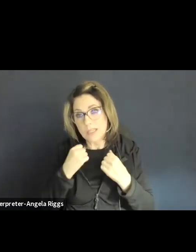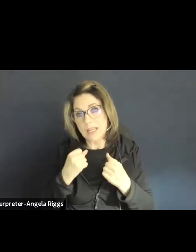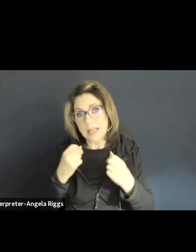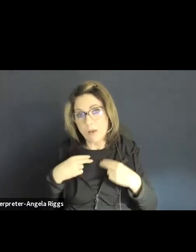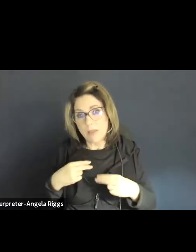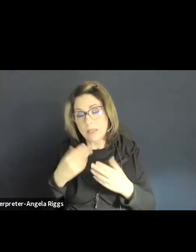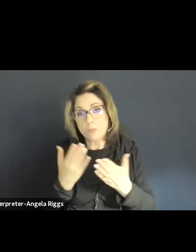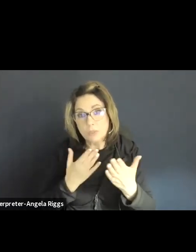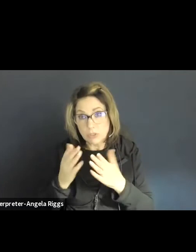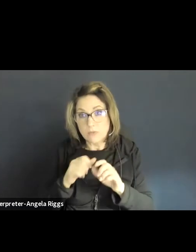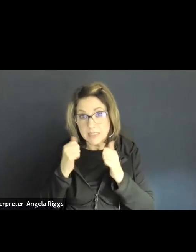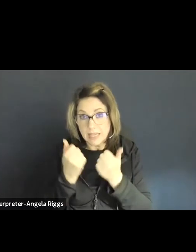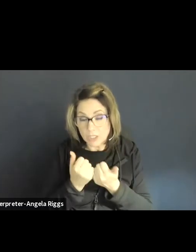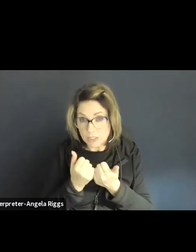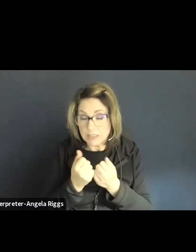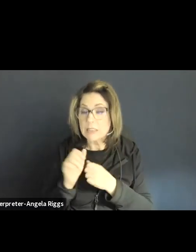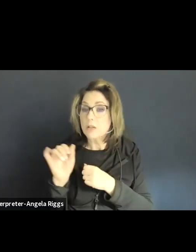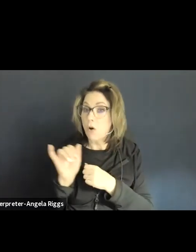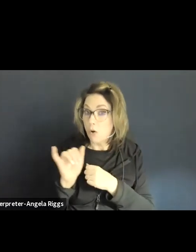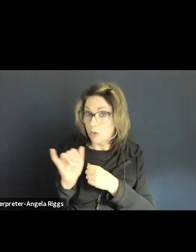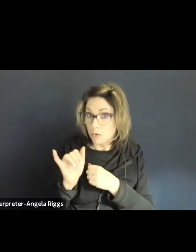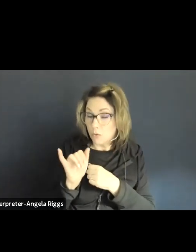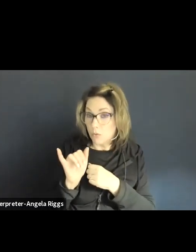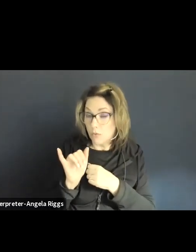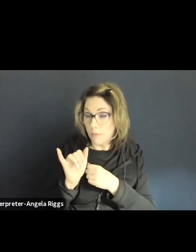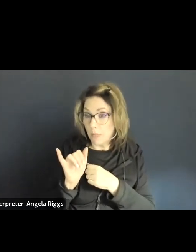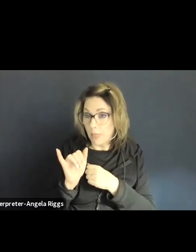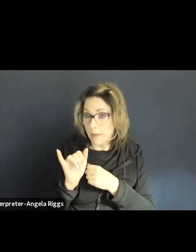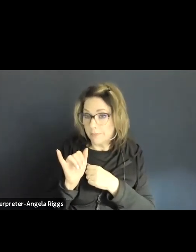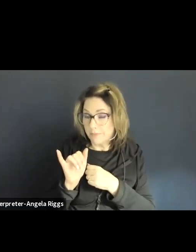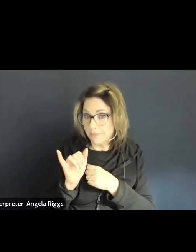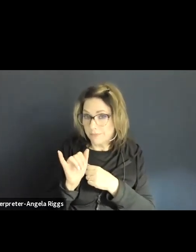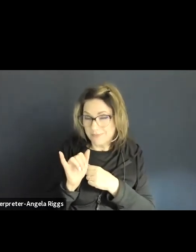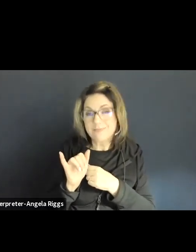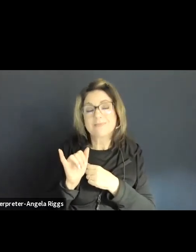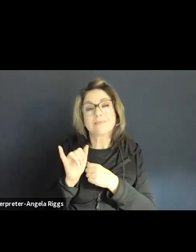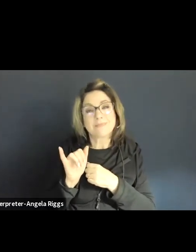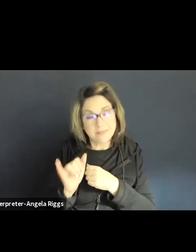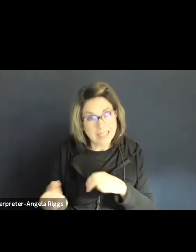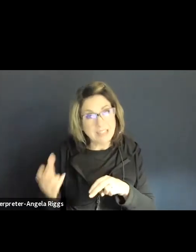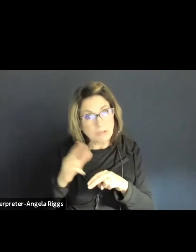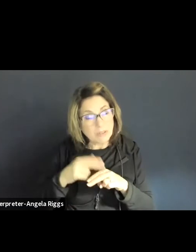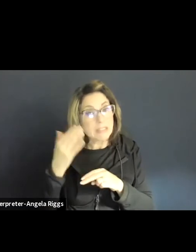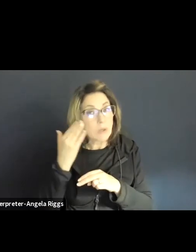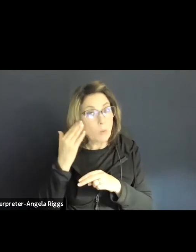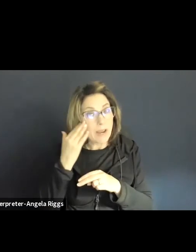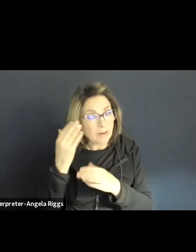services agencies, and also to increase awareness. Frankly, not